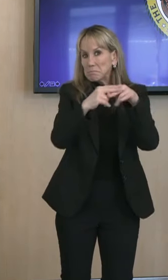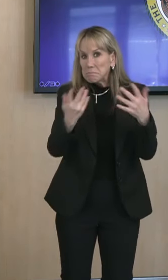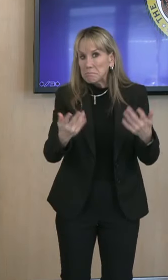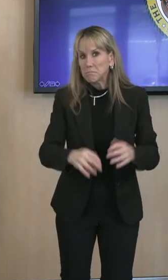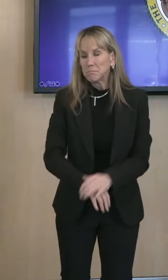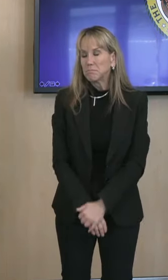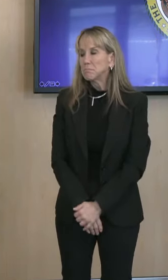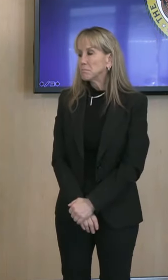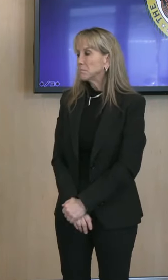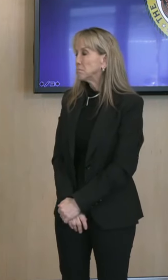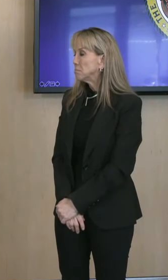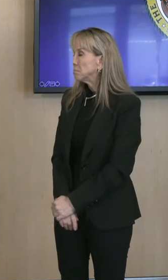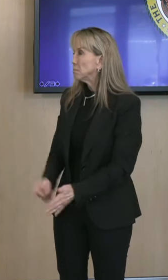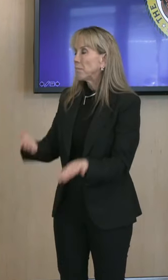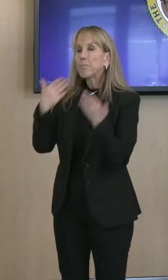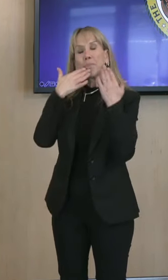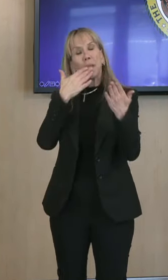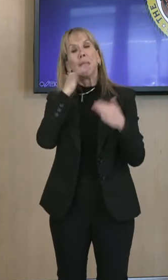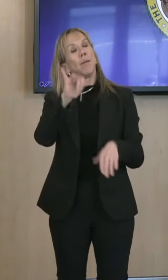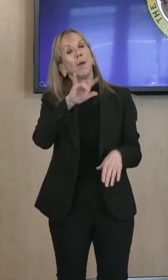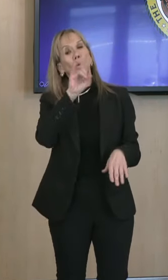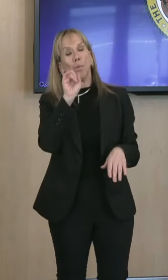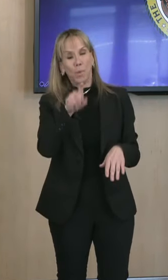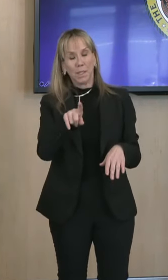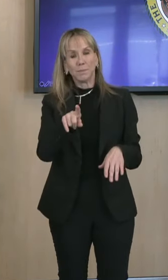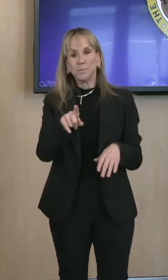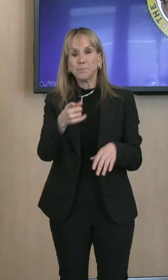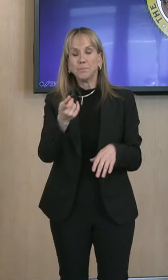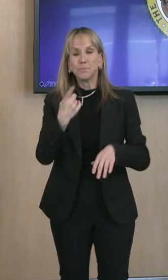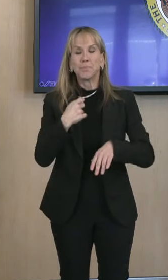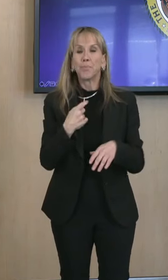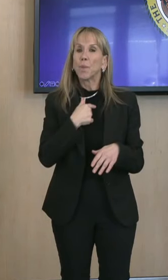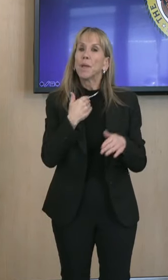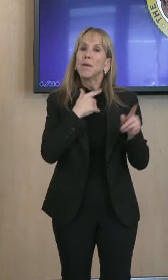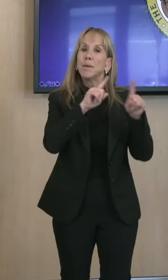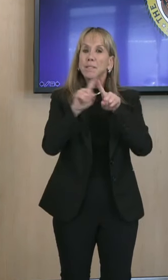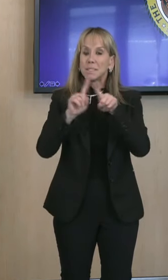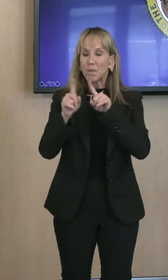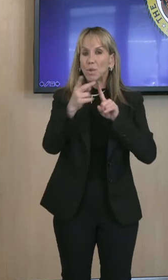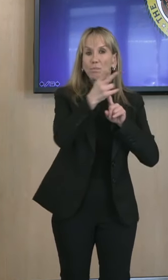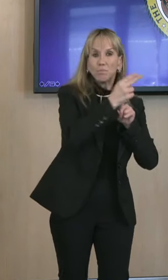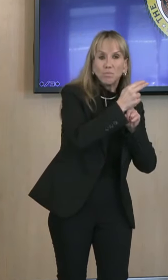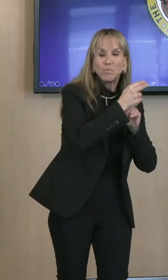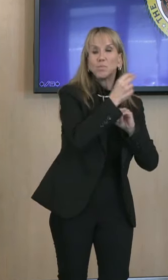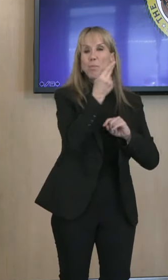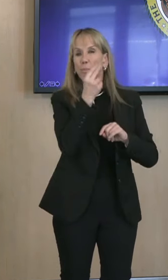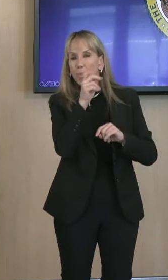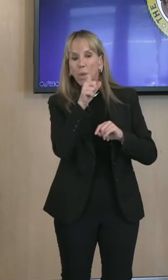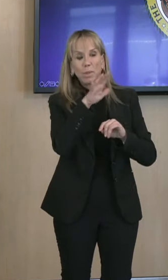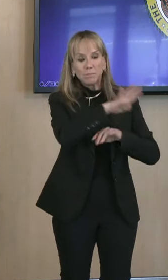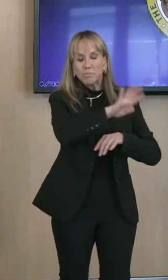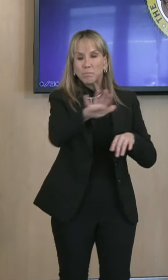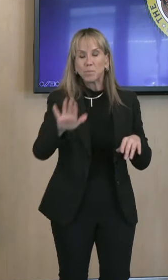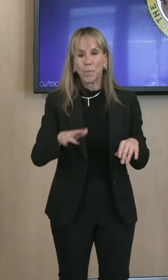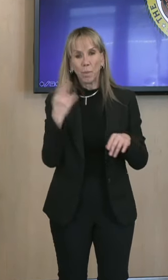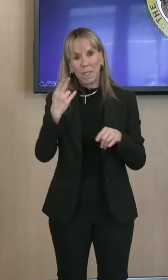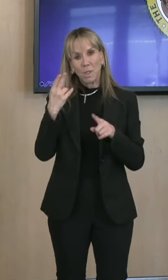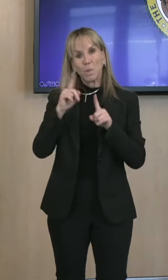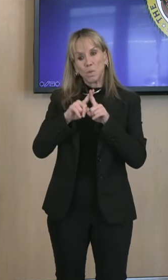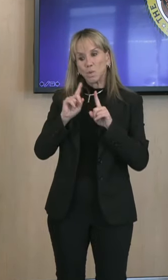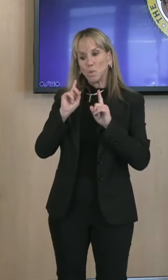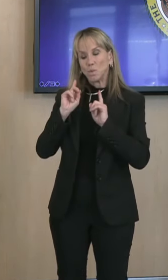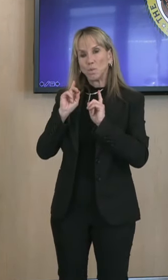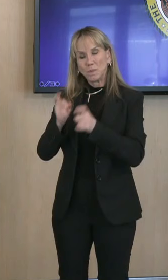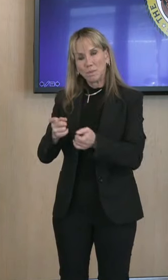Thank you for the question. The reality is we have a number of motels and hotels that we use to medically treat people who have